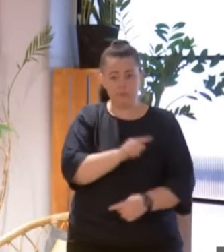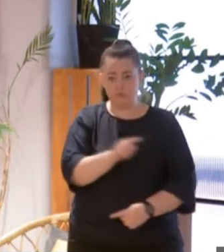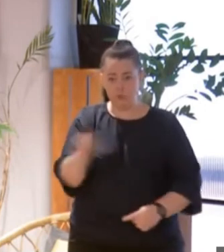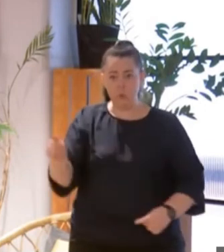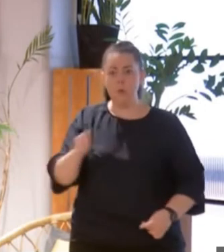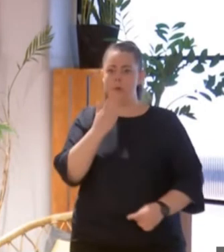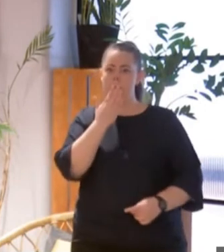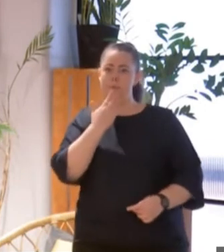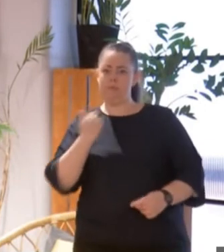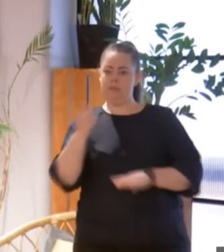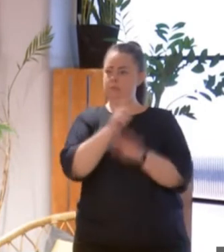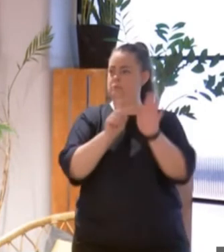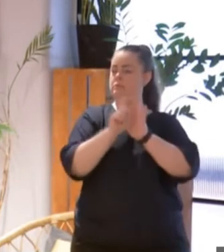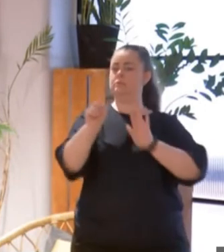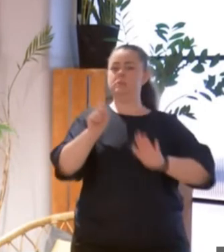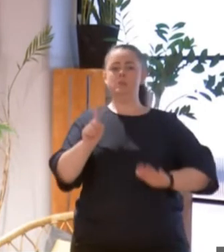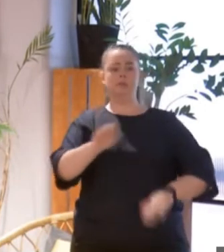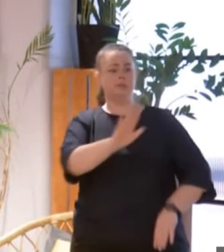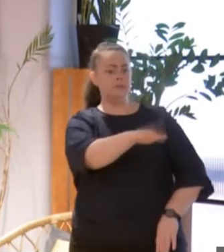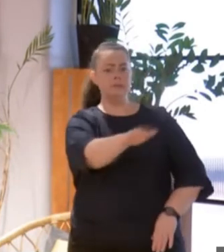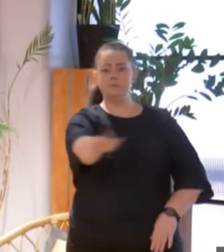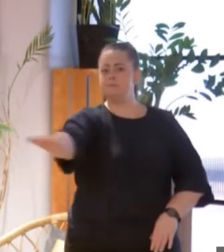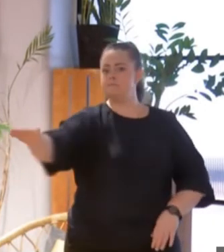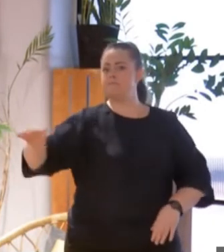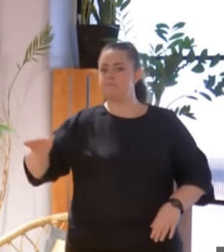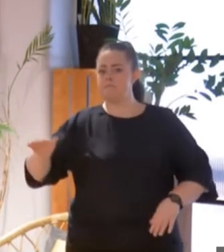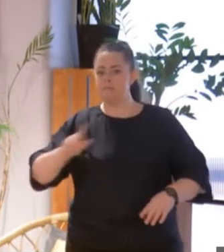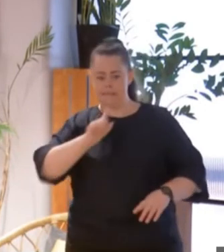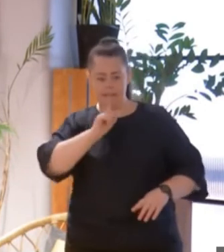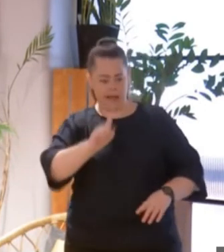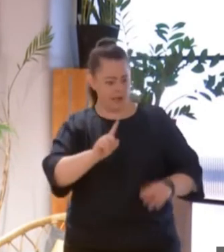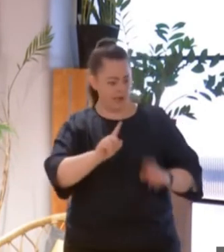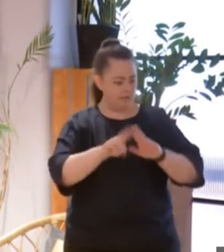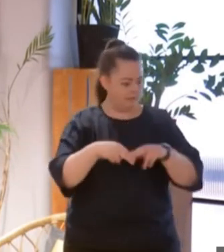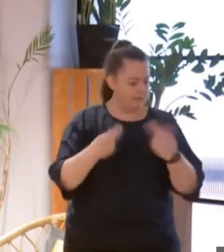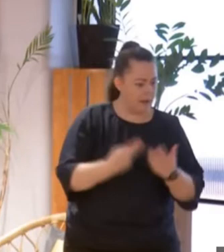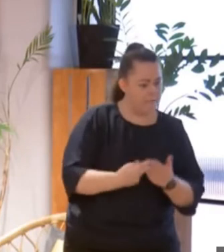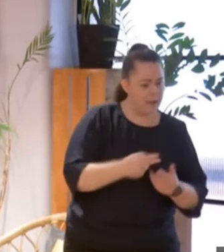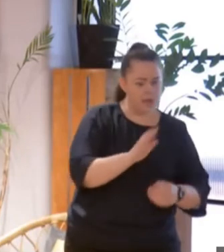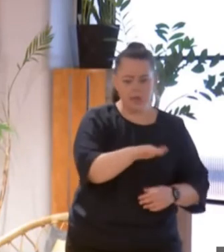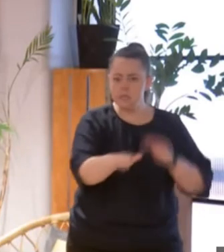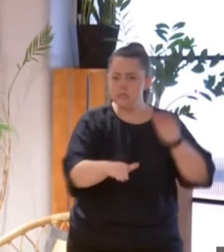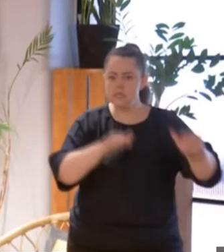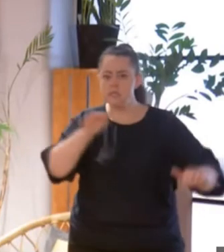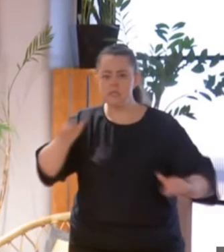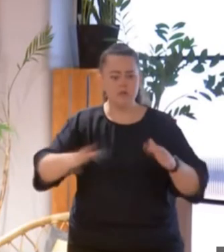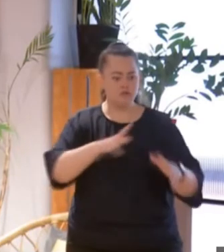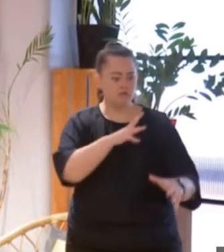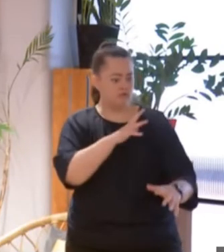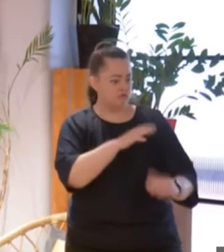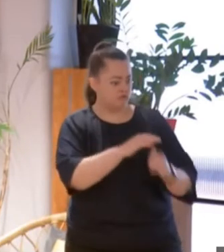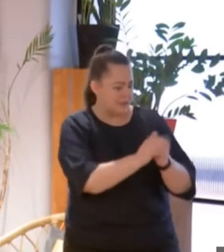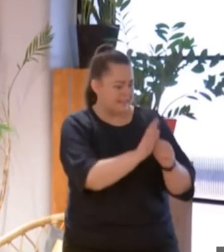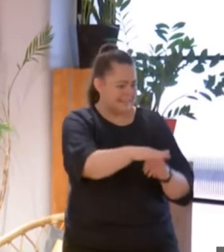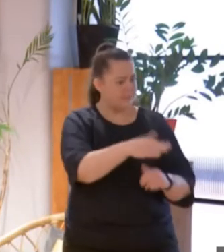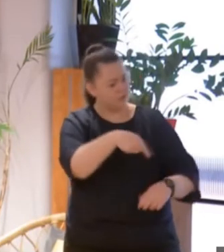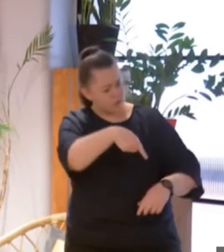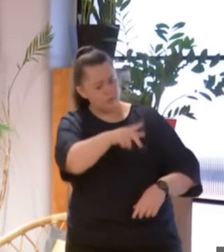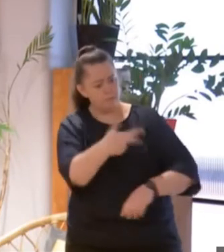goal of getting everybody boosted. Please go out and tell your family and tell your friends to get boosted. It will keep us all that